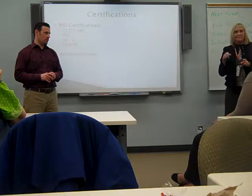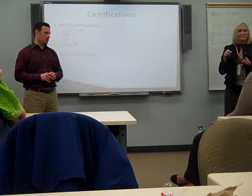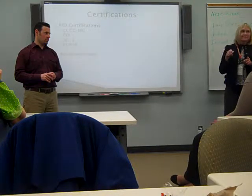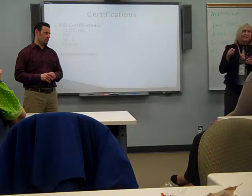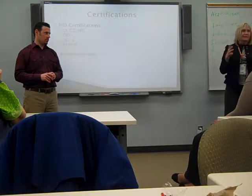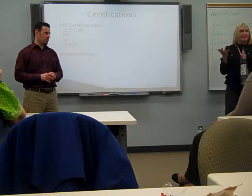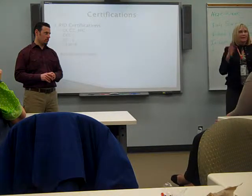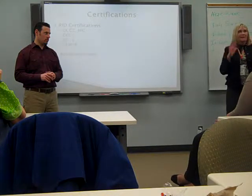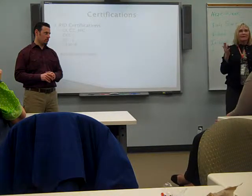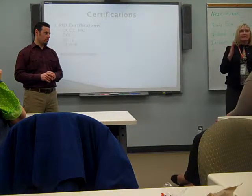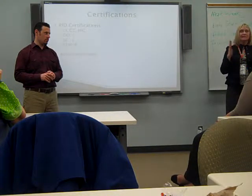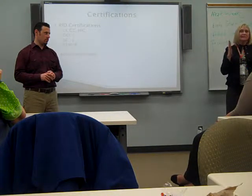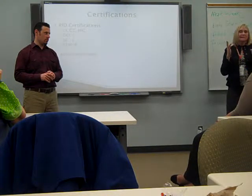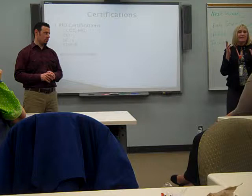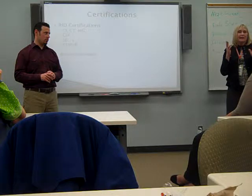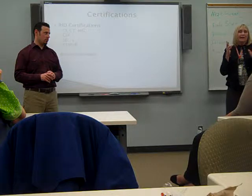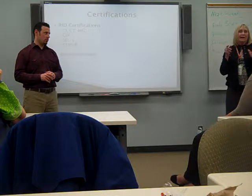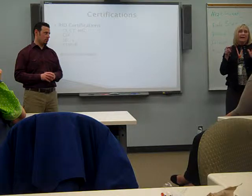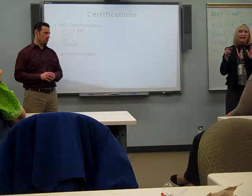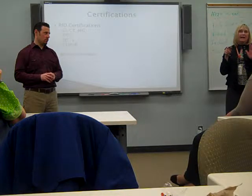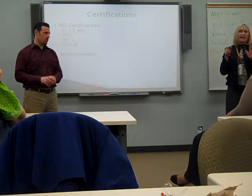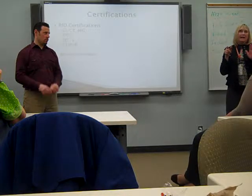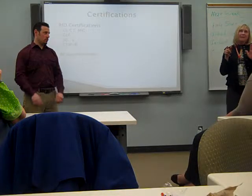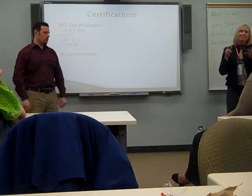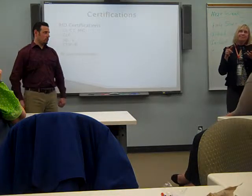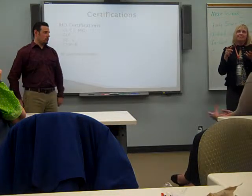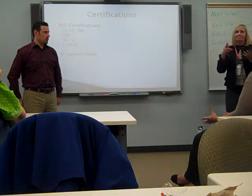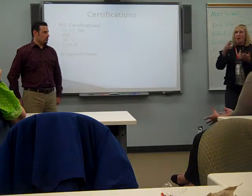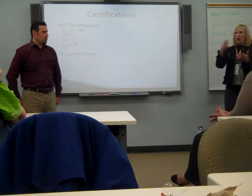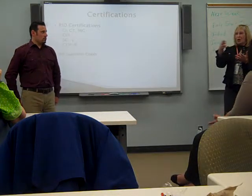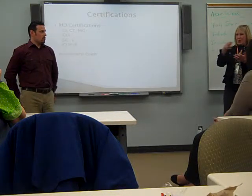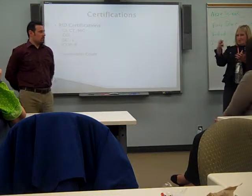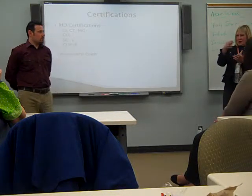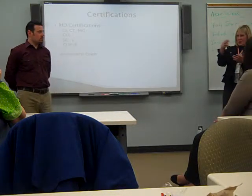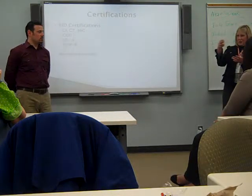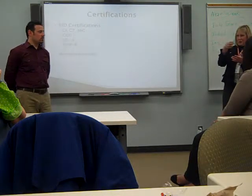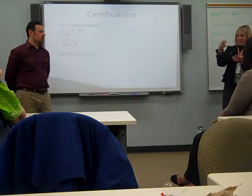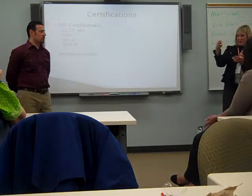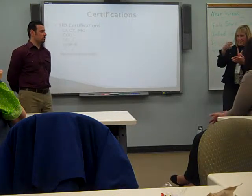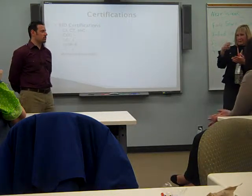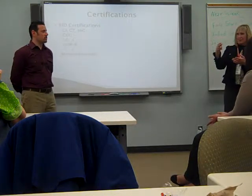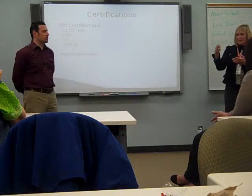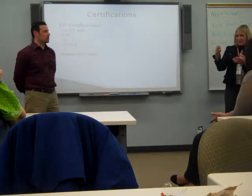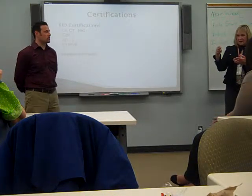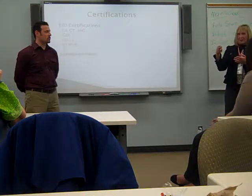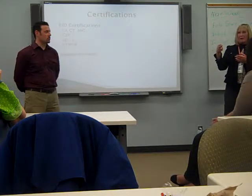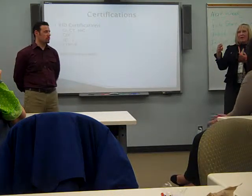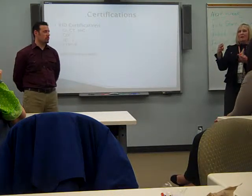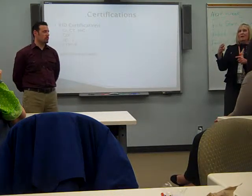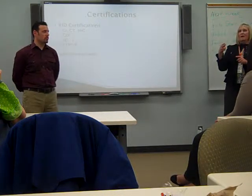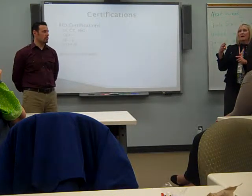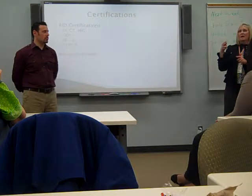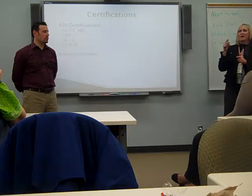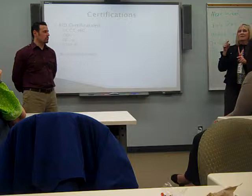But he's more like a hearing-based judge. Right, hard of hearing, not fully deaf.